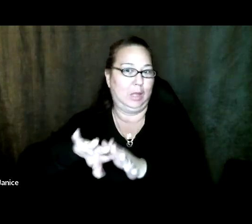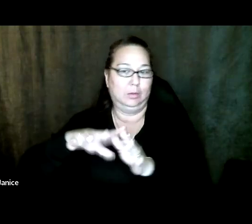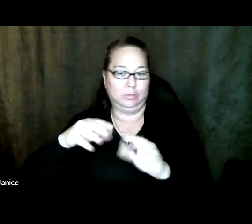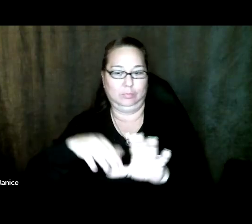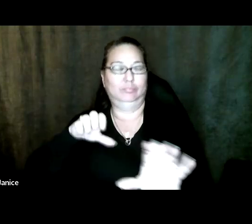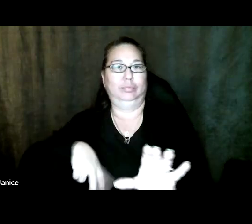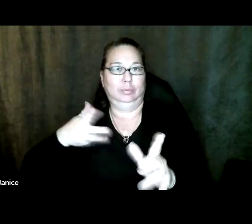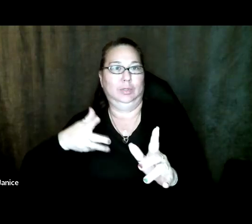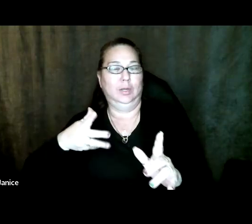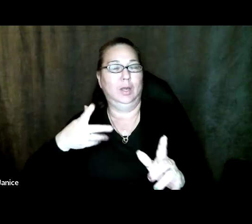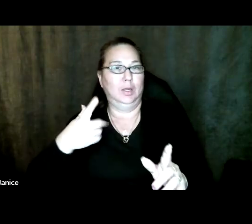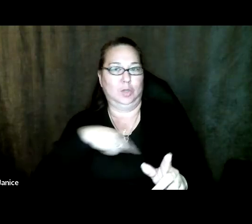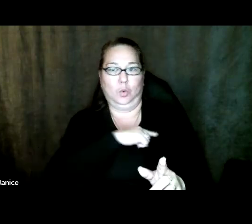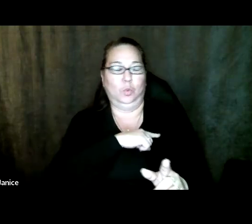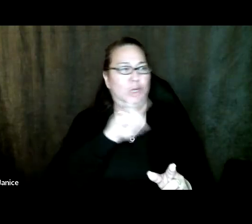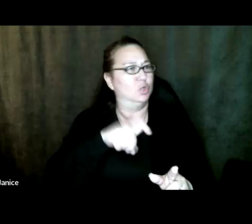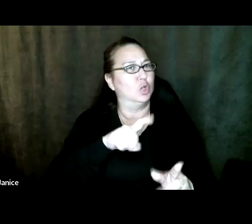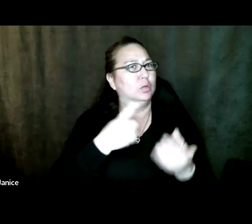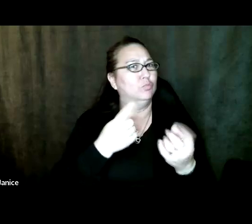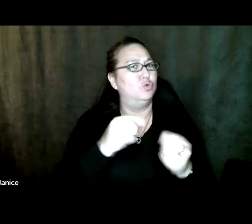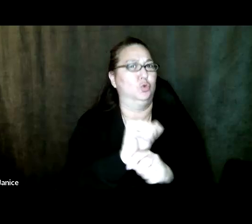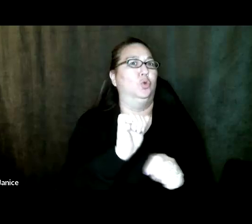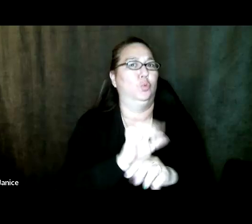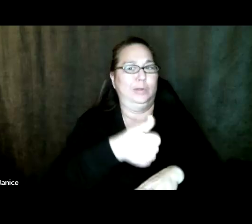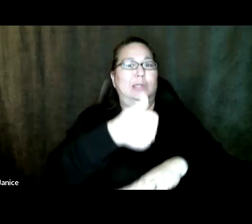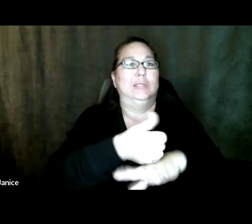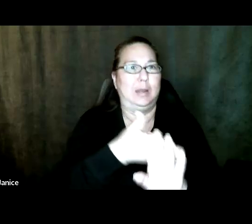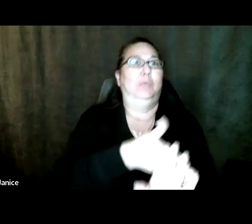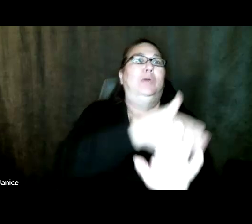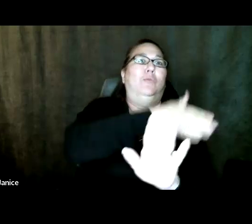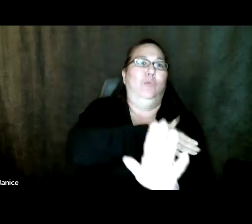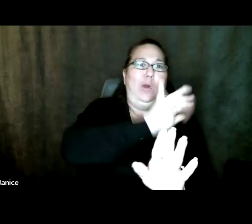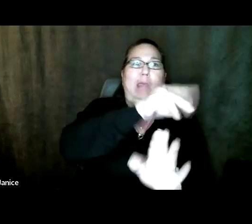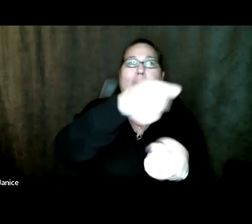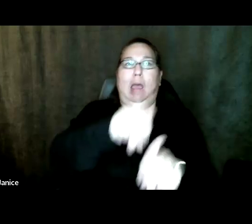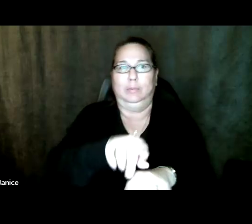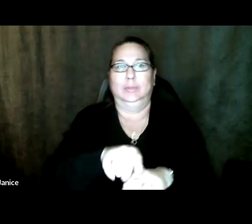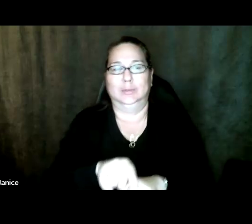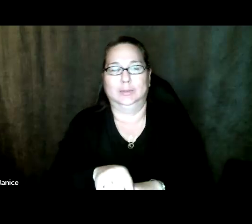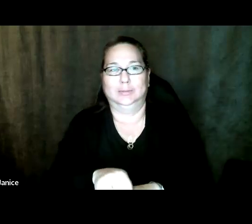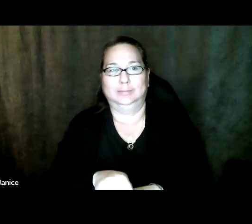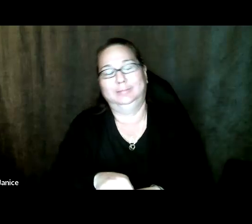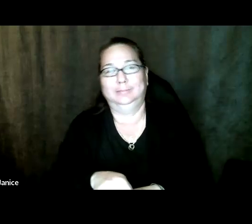doing that work preemptively. All right. Thank you. God bless America.